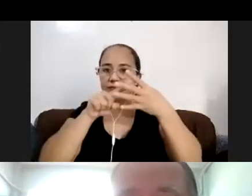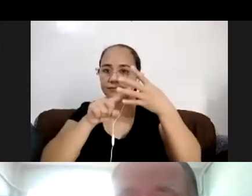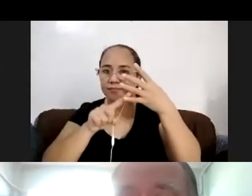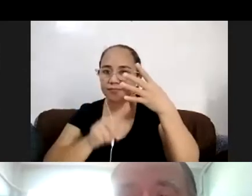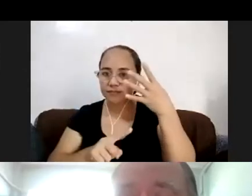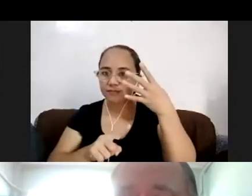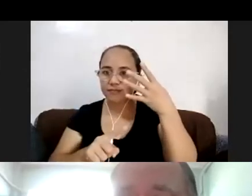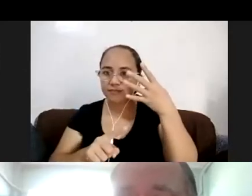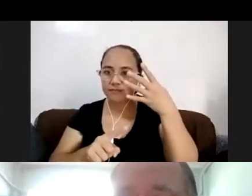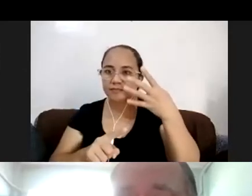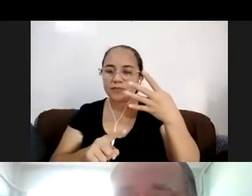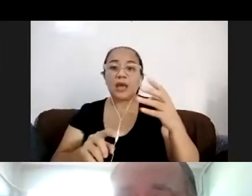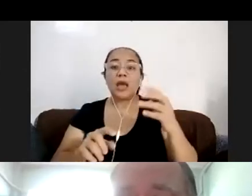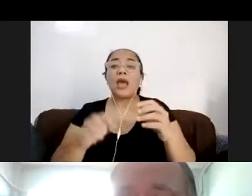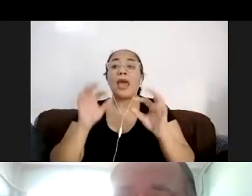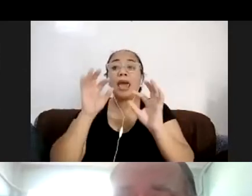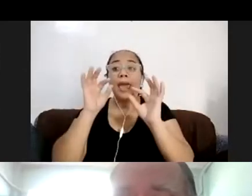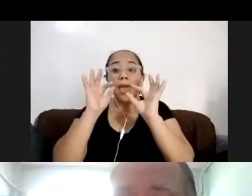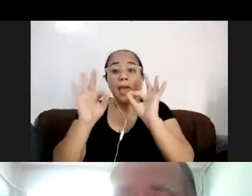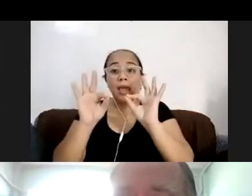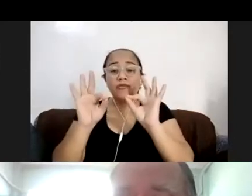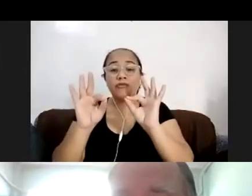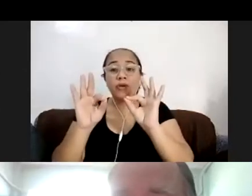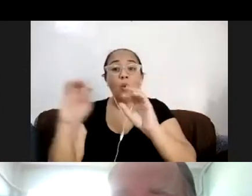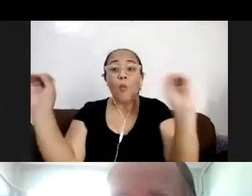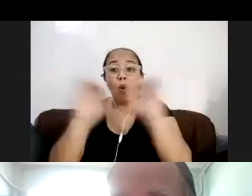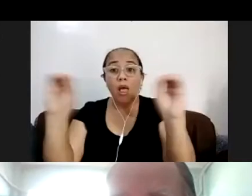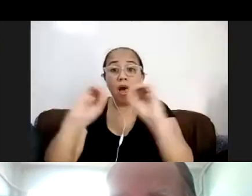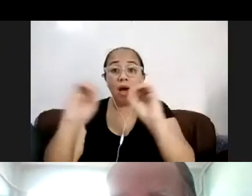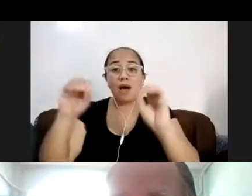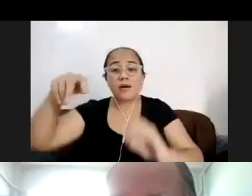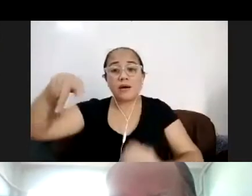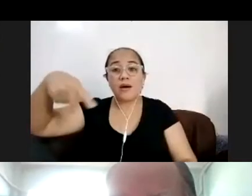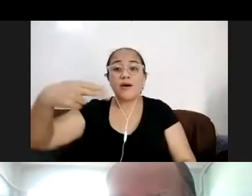If it's no phrases, then which is your best answer?